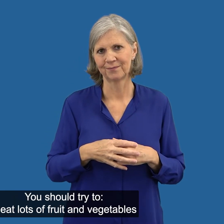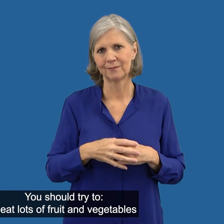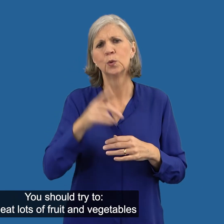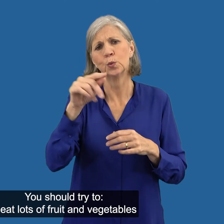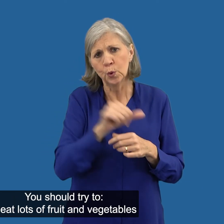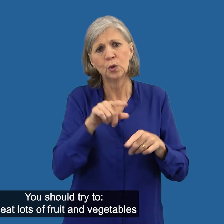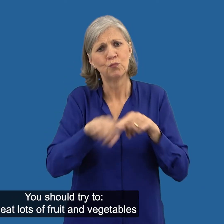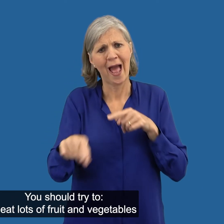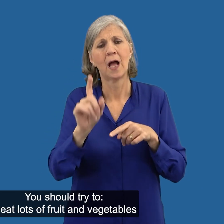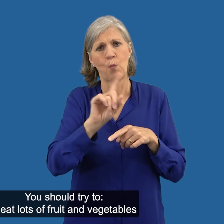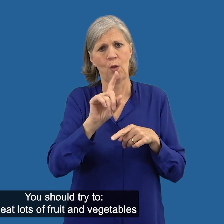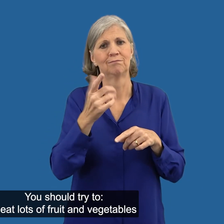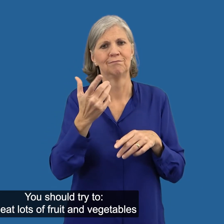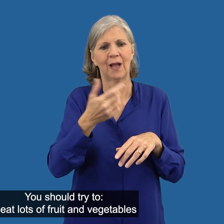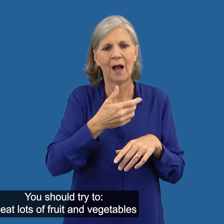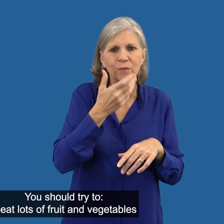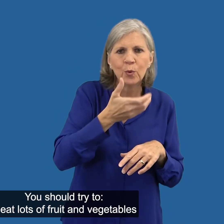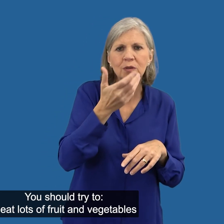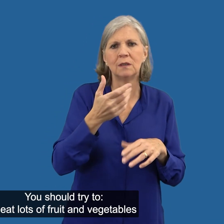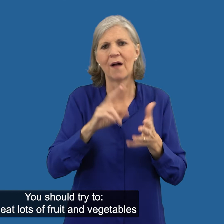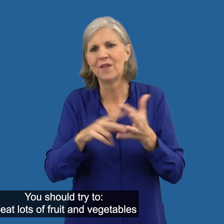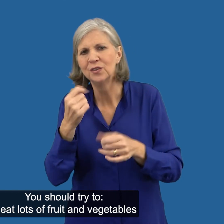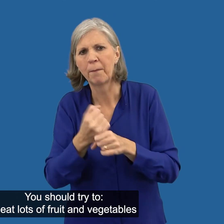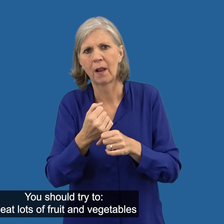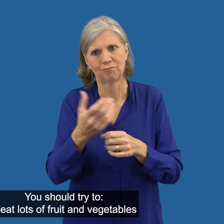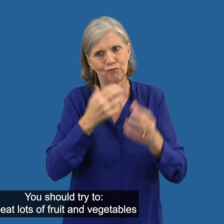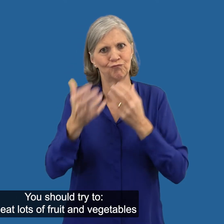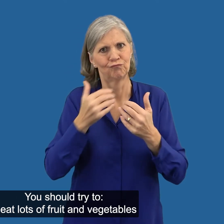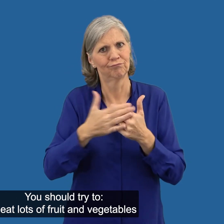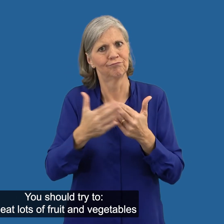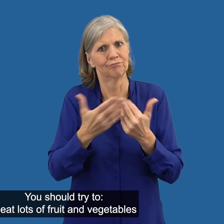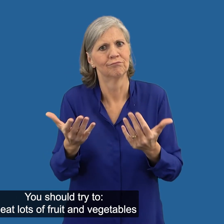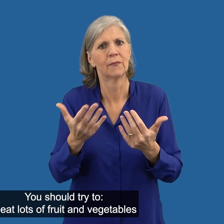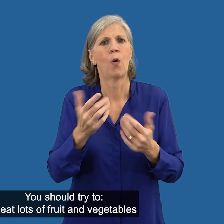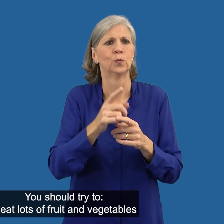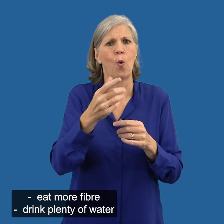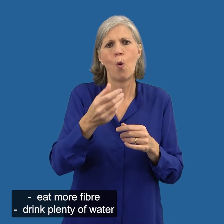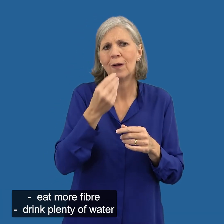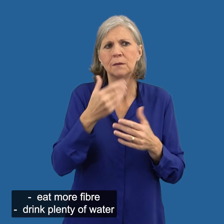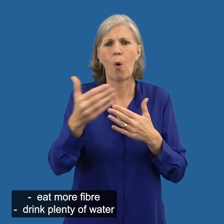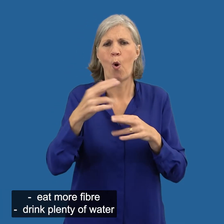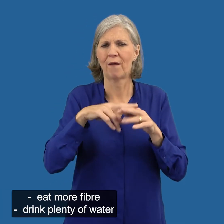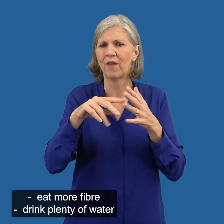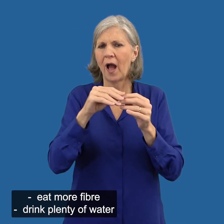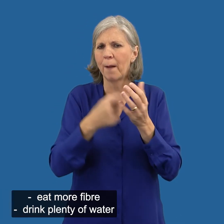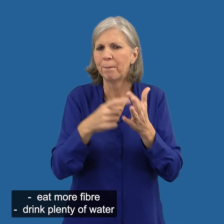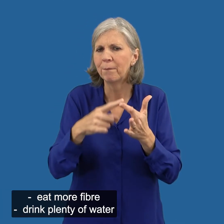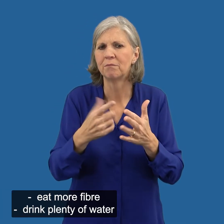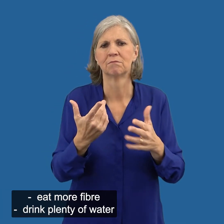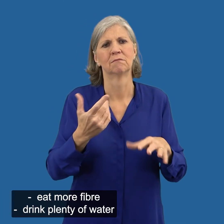cholesterol. You should try to eat lots of fruit and vegetables, eat more fibre,